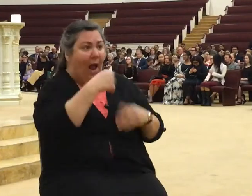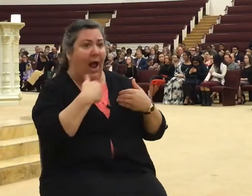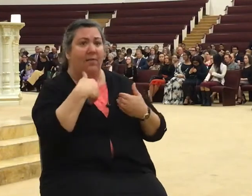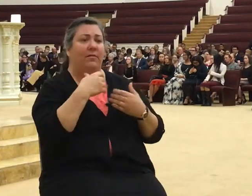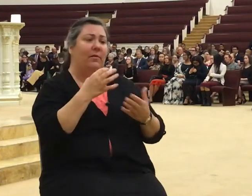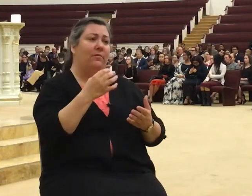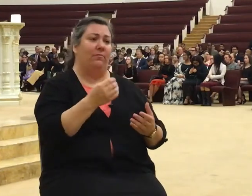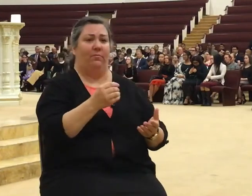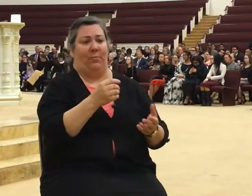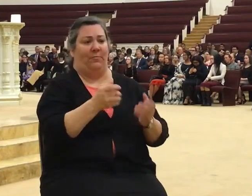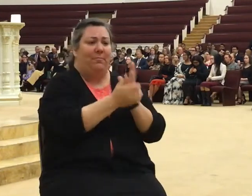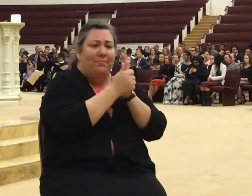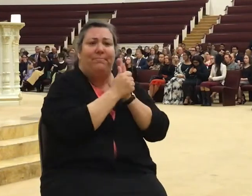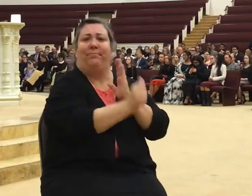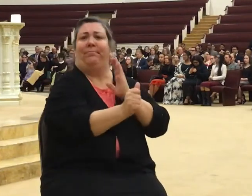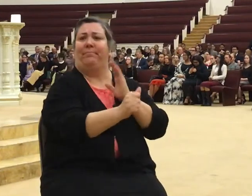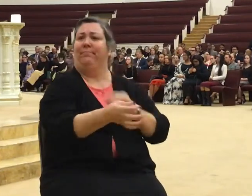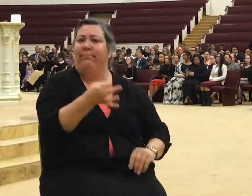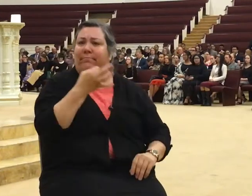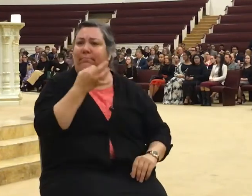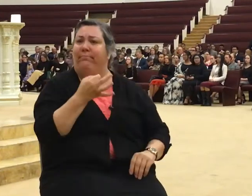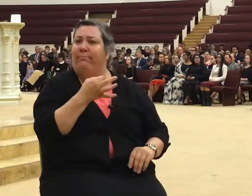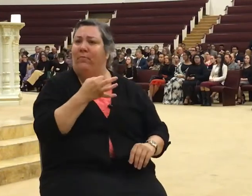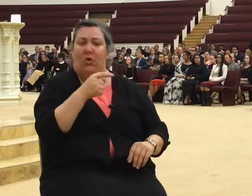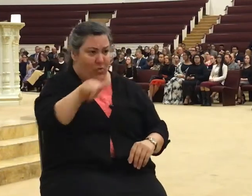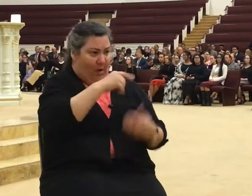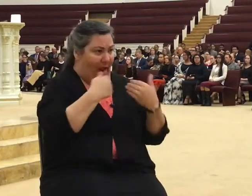talents. You've got some victories.